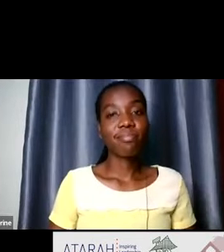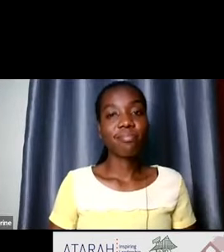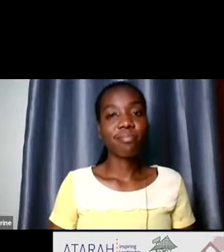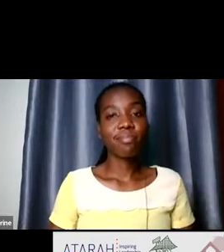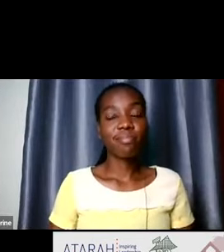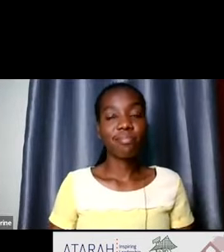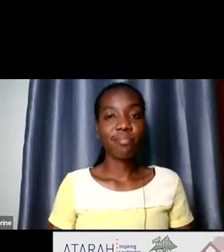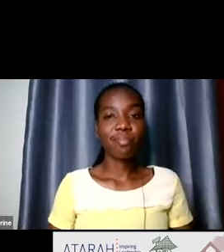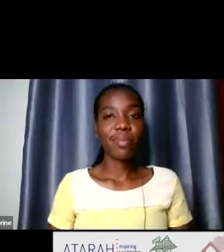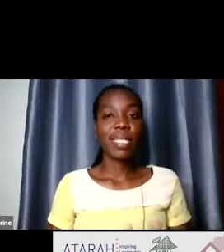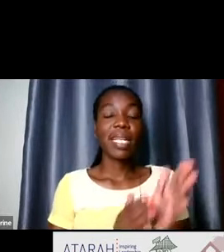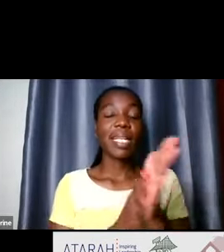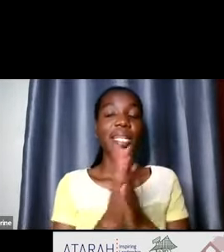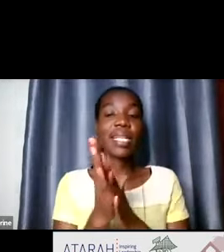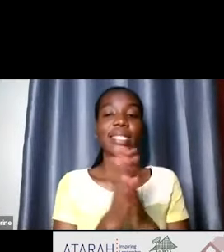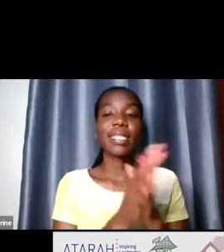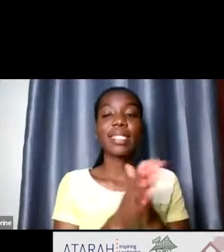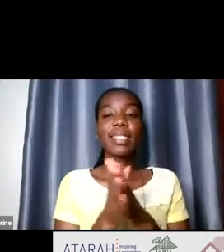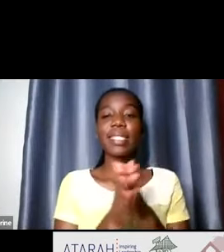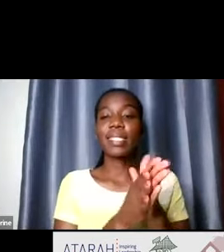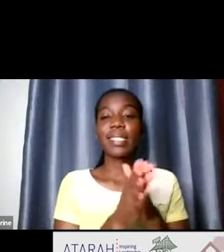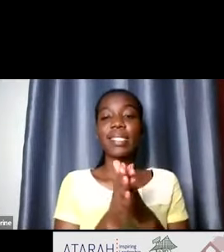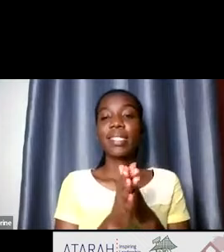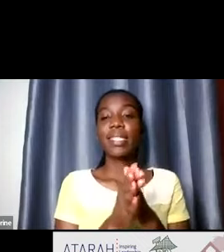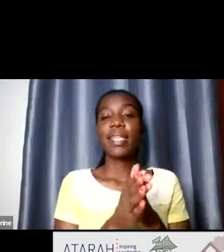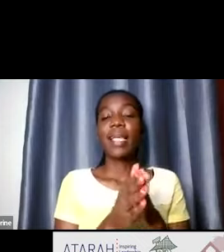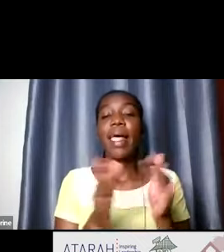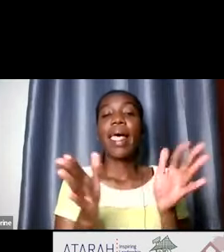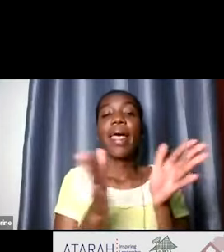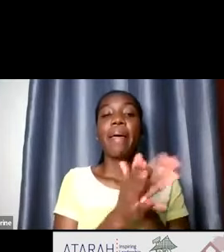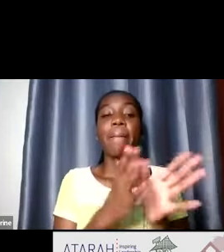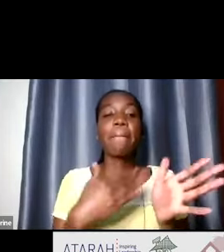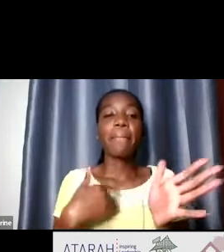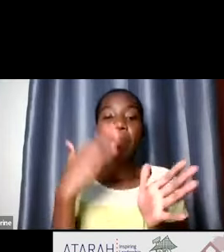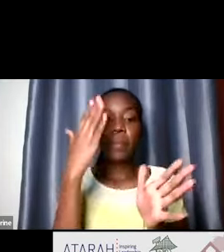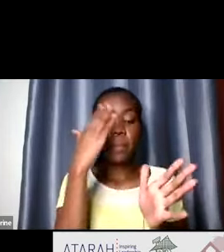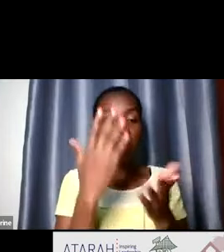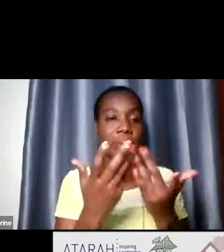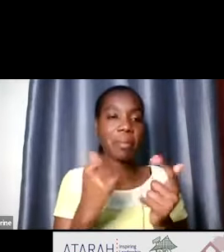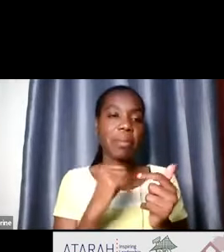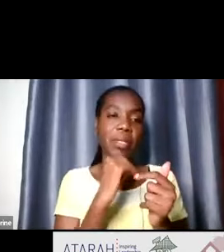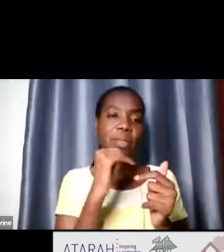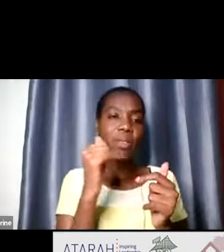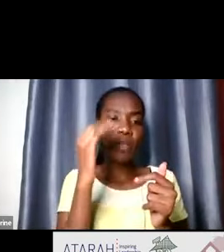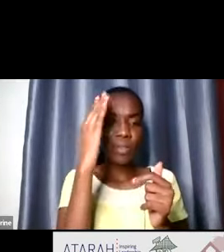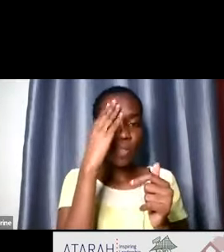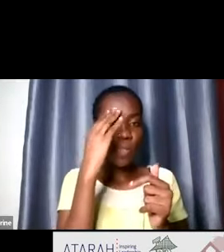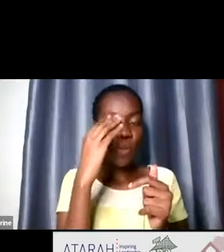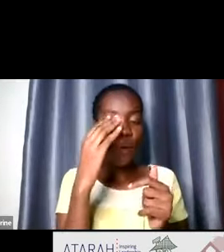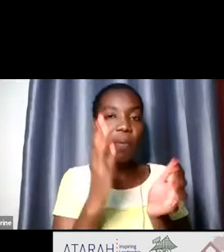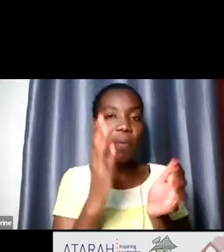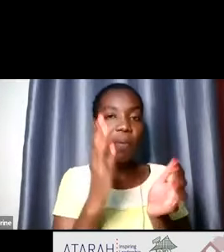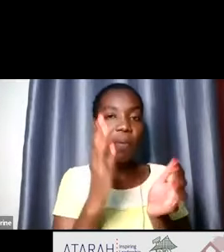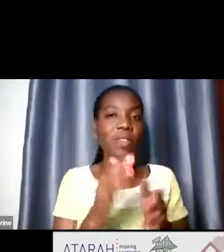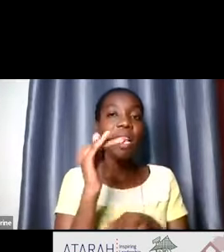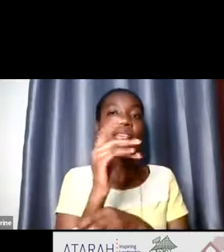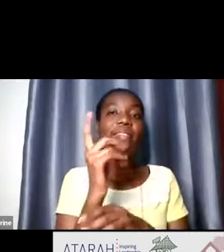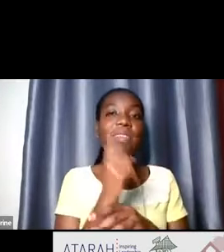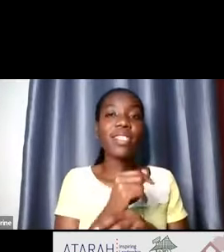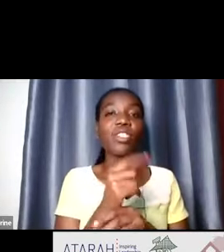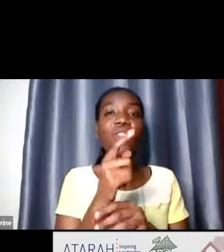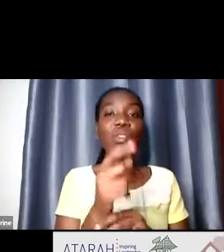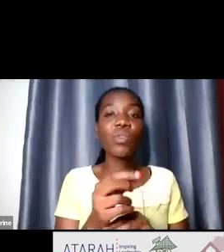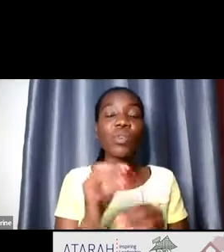Wow. Interesting insight. And I don't know whether you've covered this. I know Nick had asked that you educate